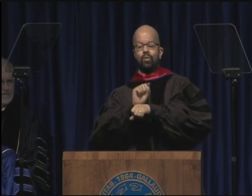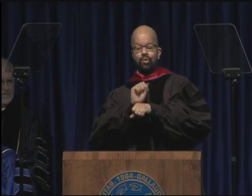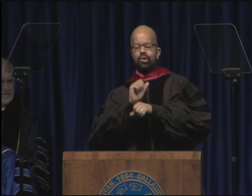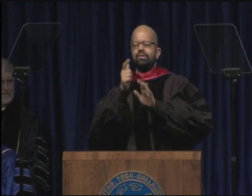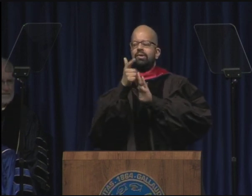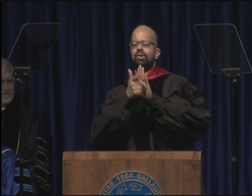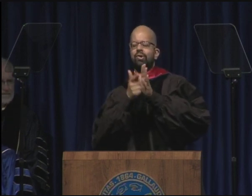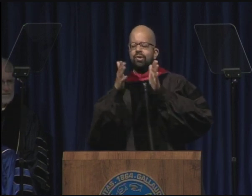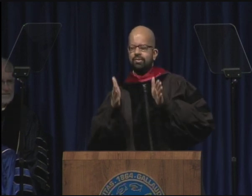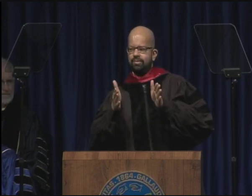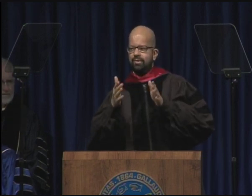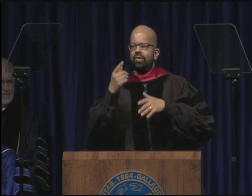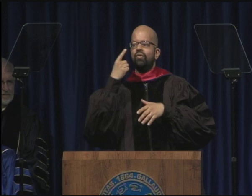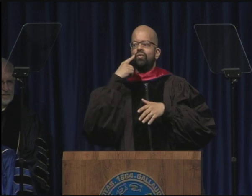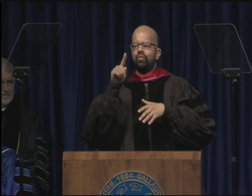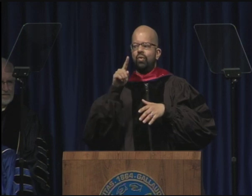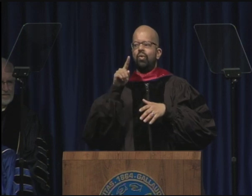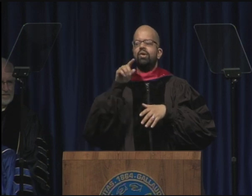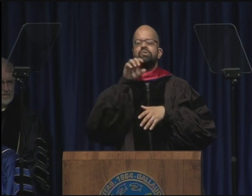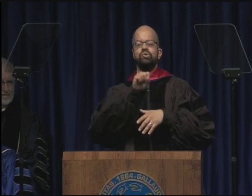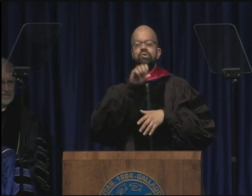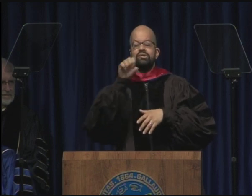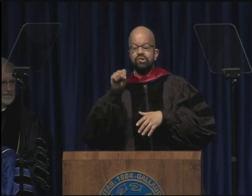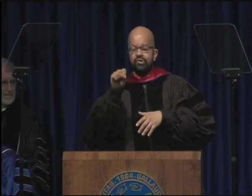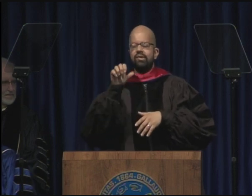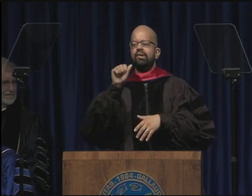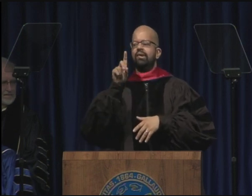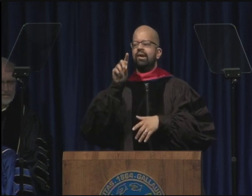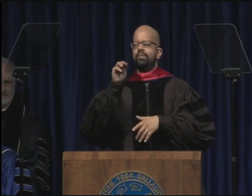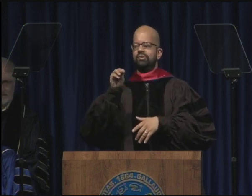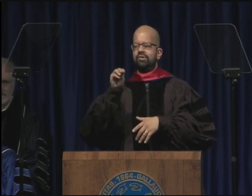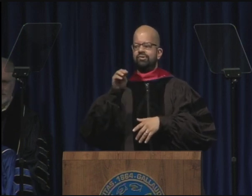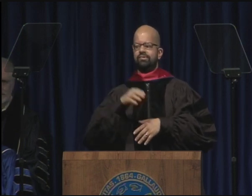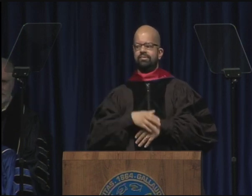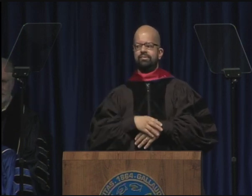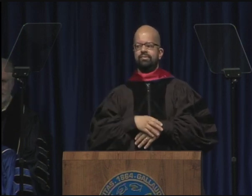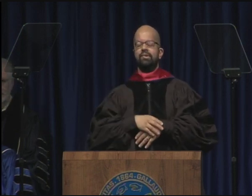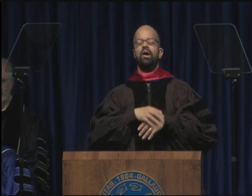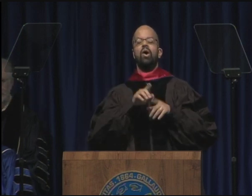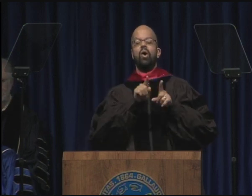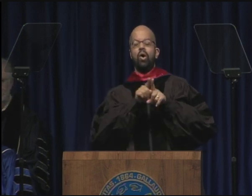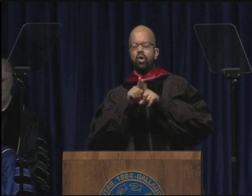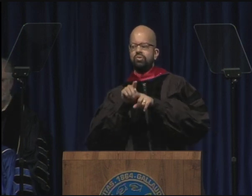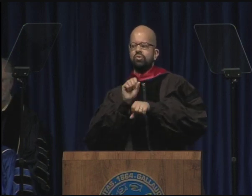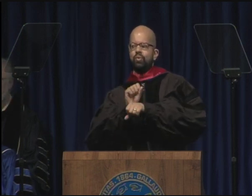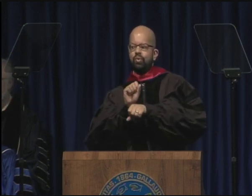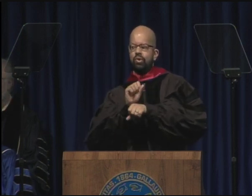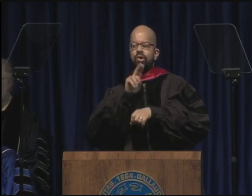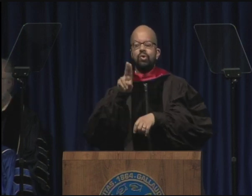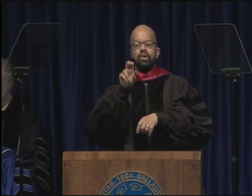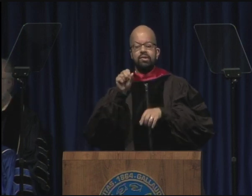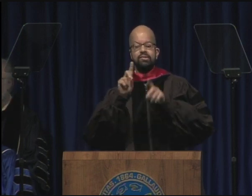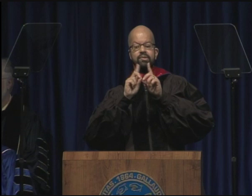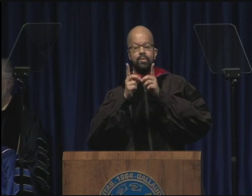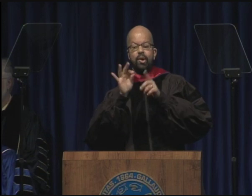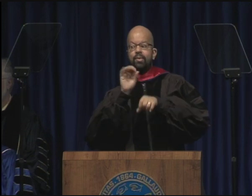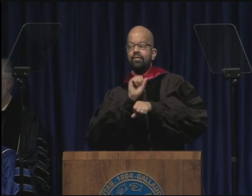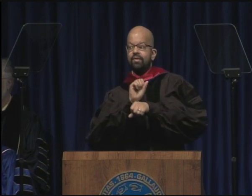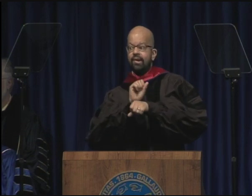Before joining the Senate, Mr. Uden served as an attorney at the Social Security Administration and at the U.S. Department